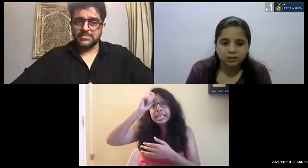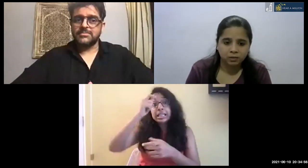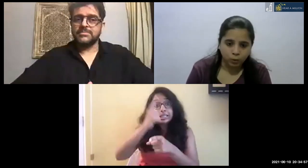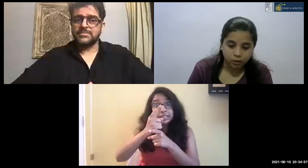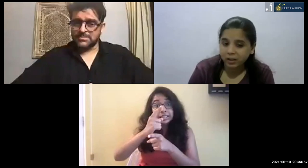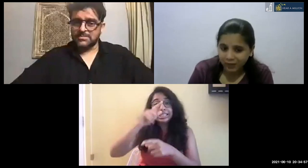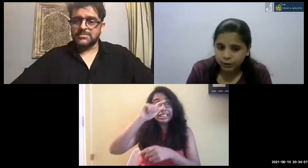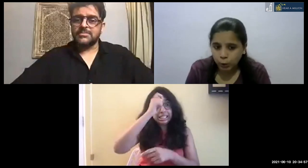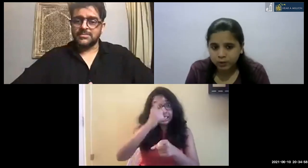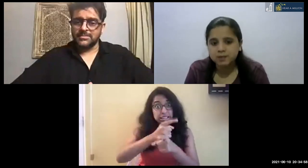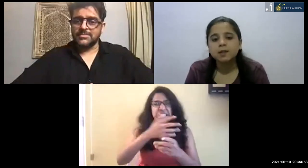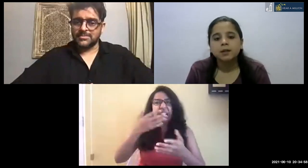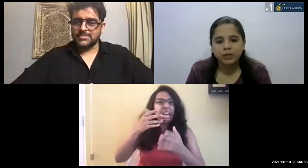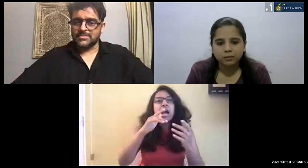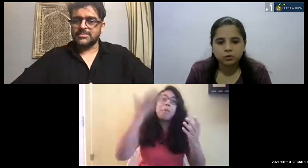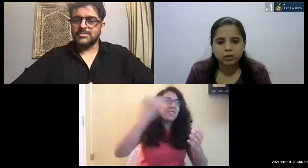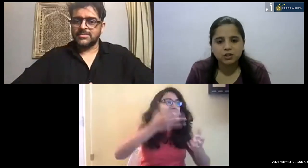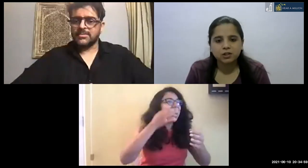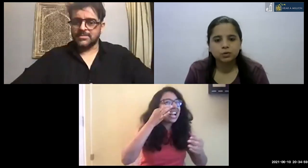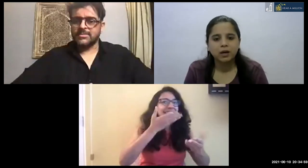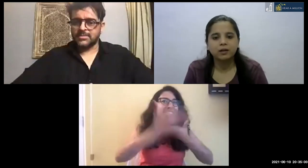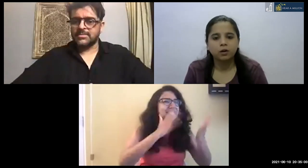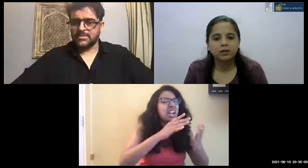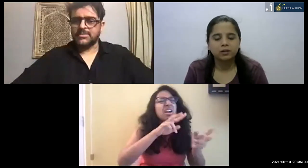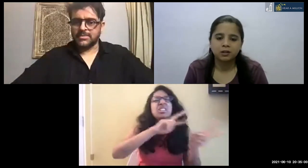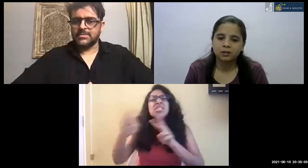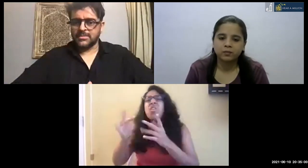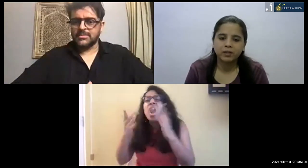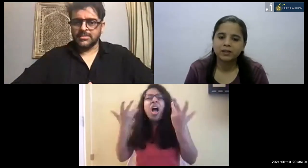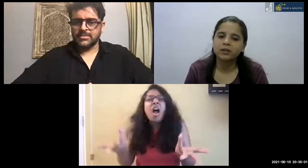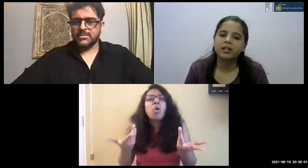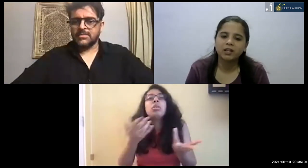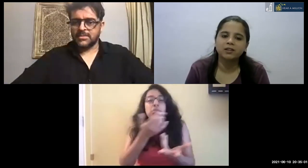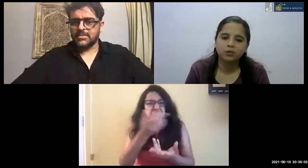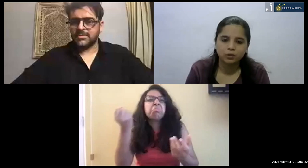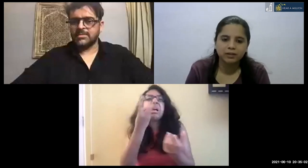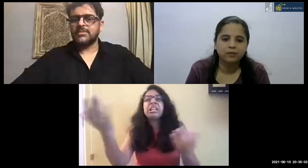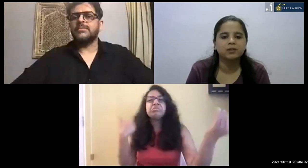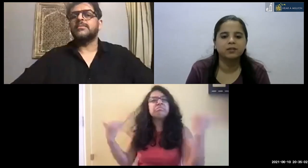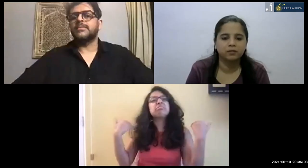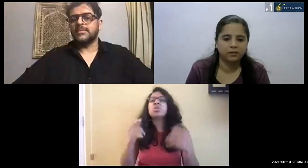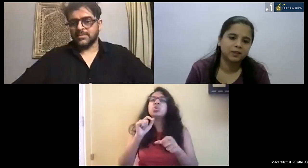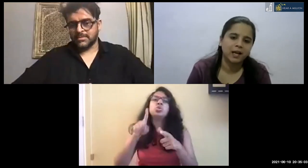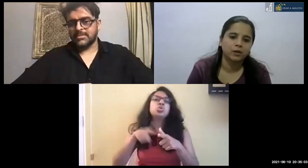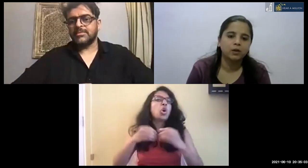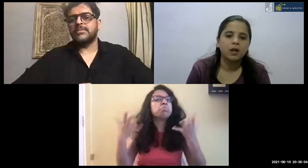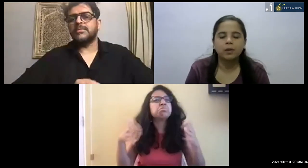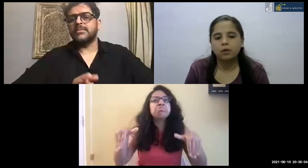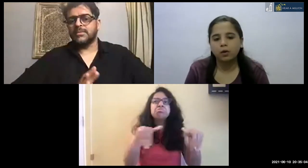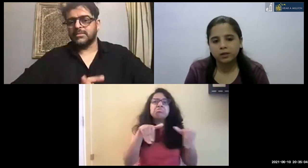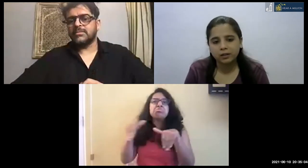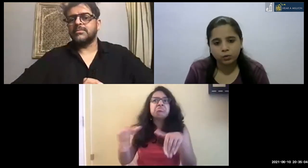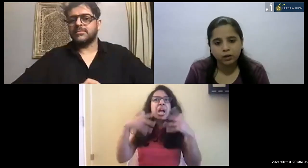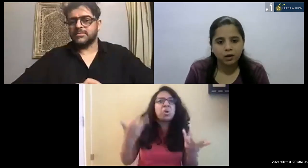3 weeks course. Teachers were not, when they were teaching in the school, that was a different scenario,